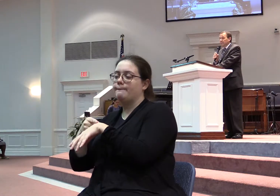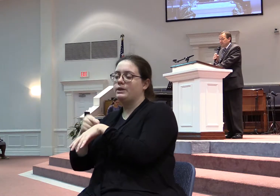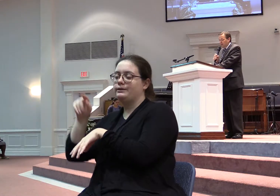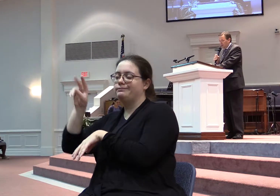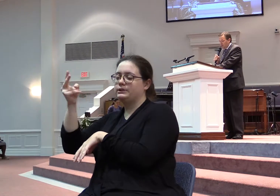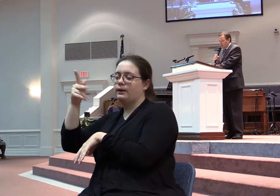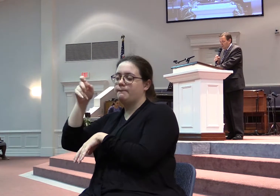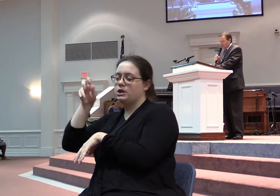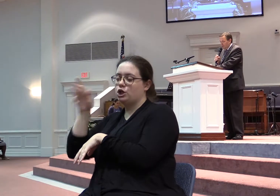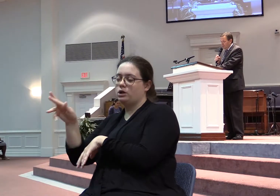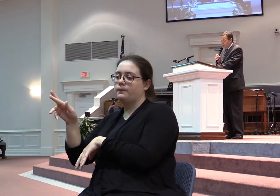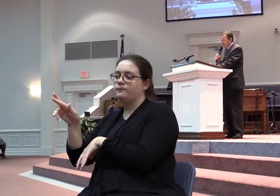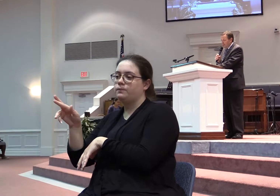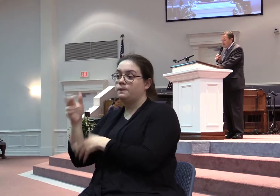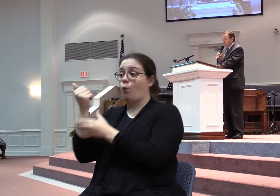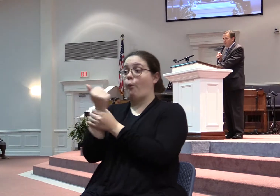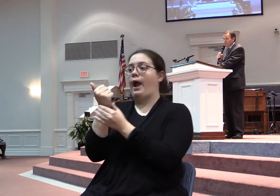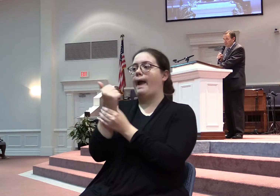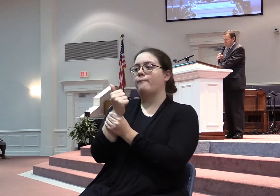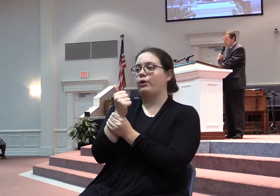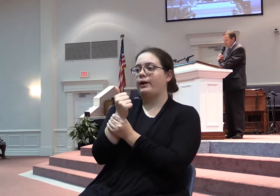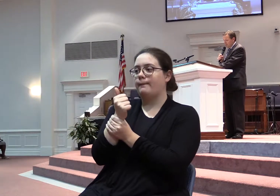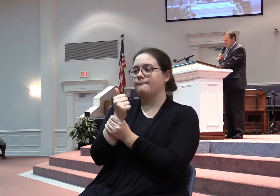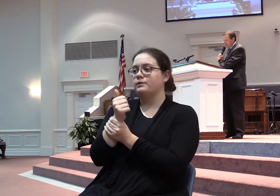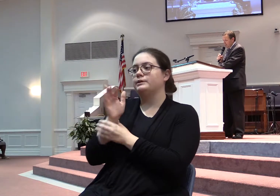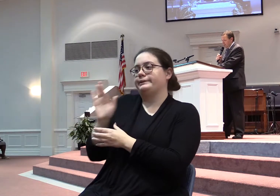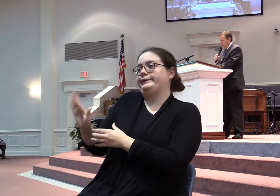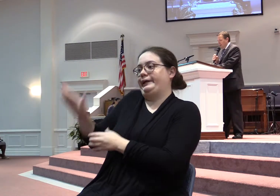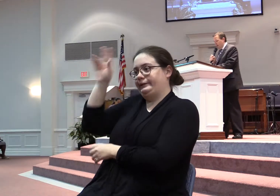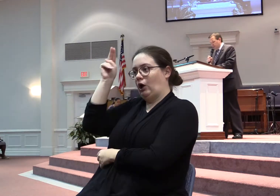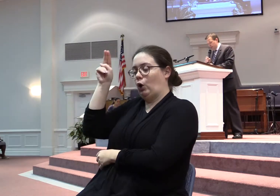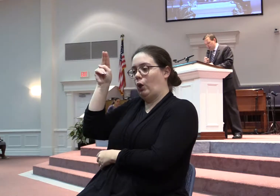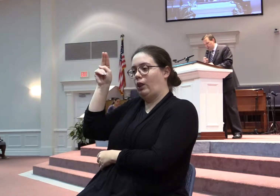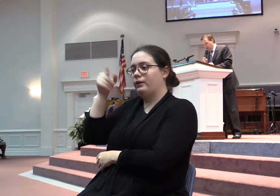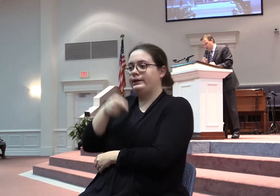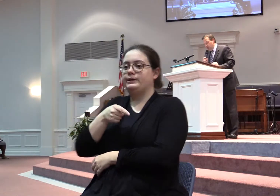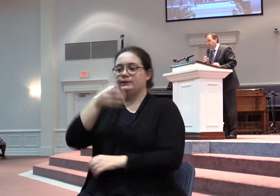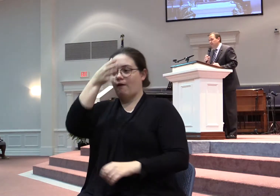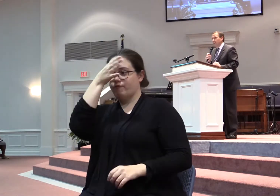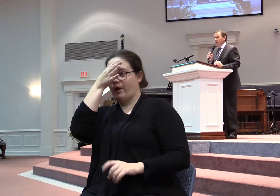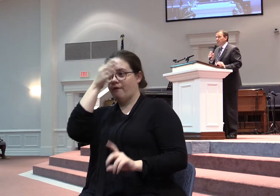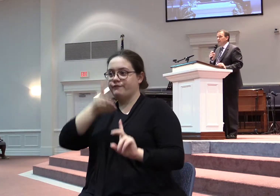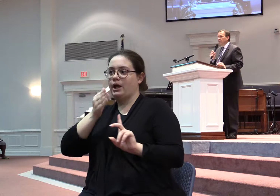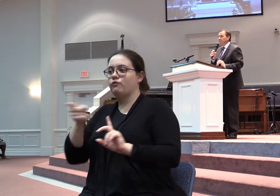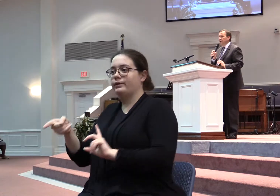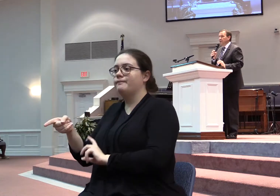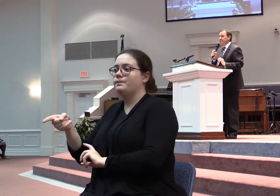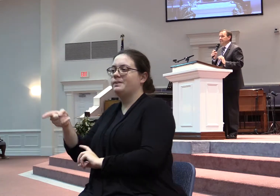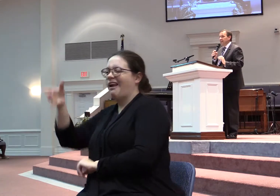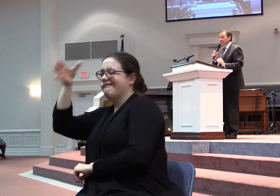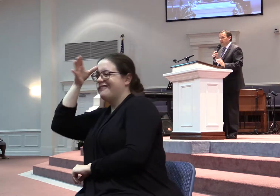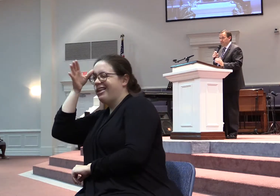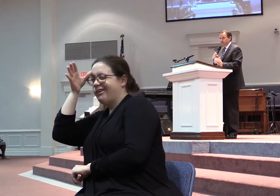Abraham, his uncle, is called the father of the faithful, then Lot can be called the father of the